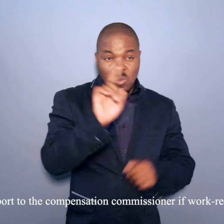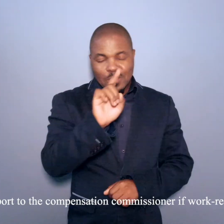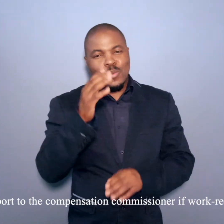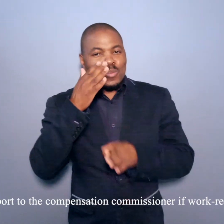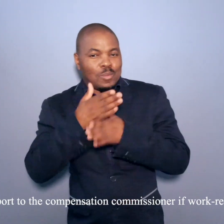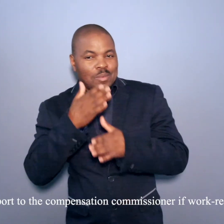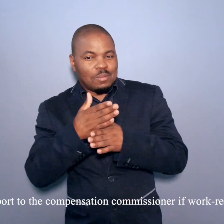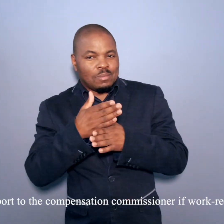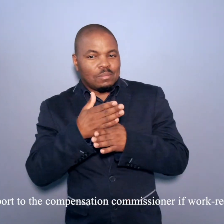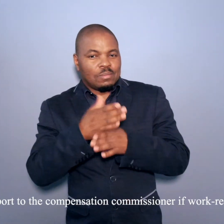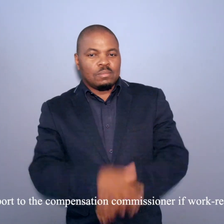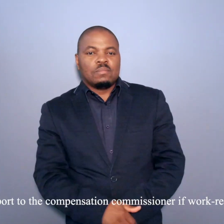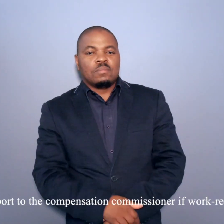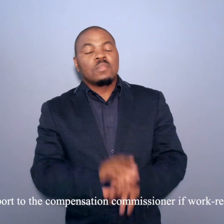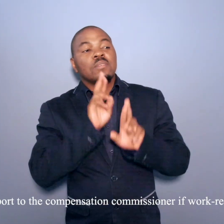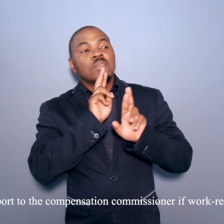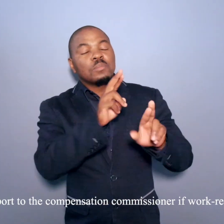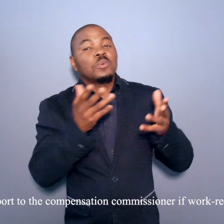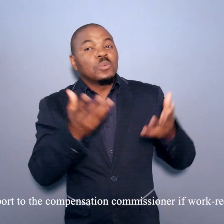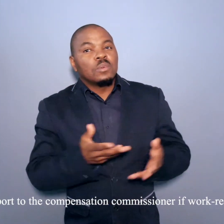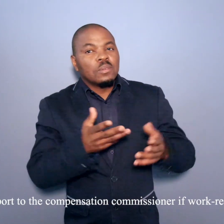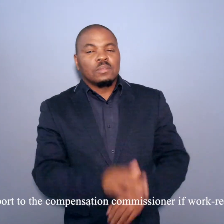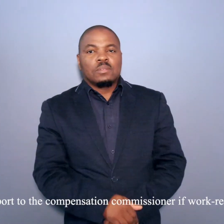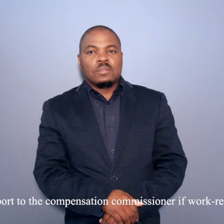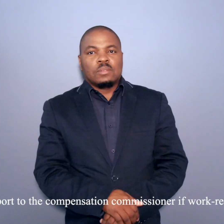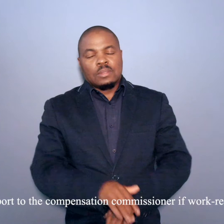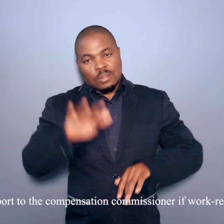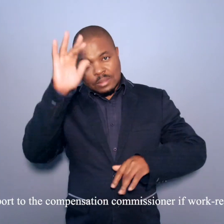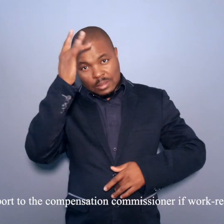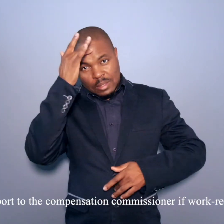Report to the Compensation Commissioner if work-related.